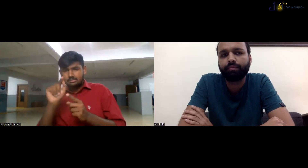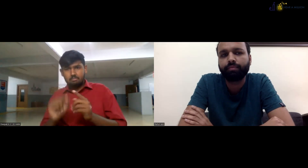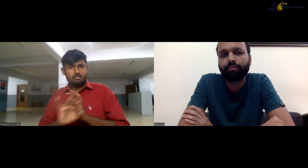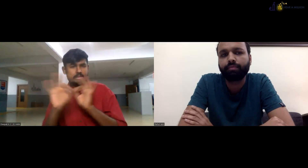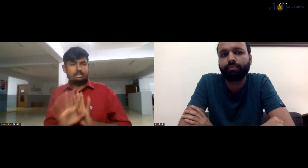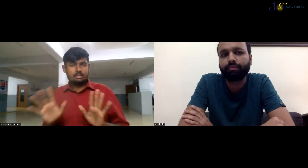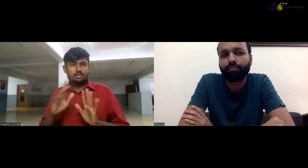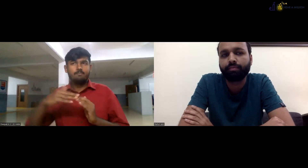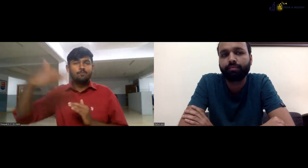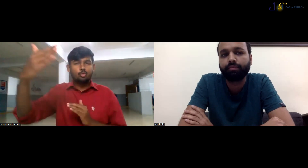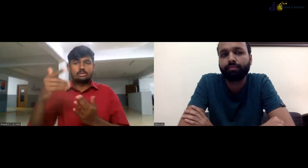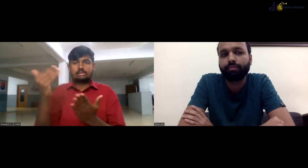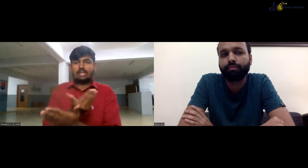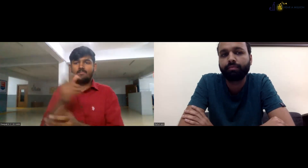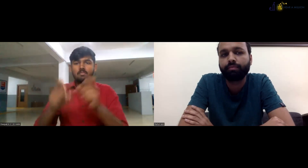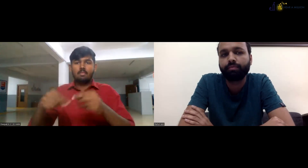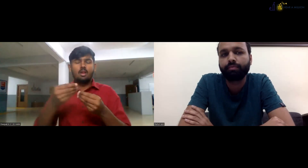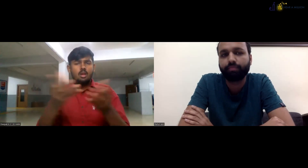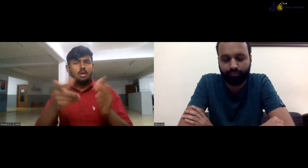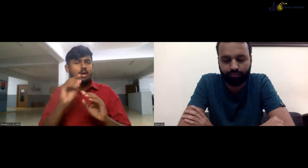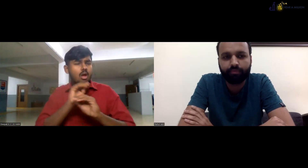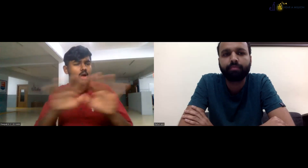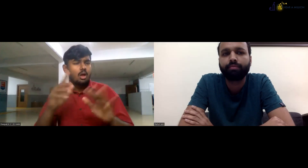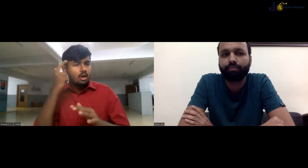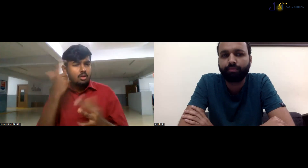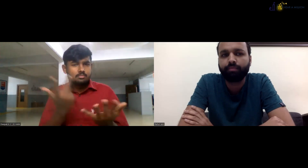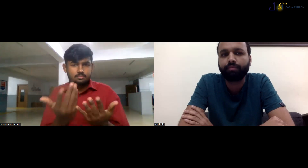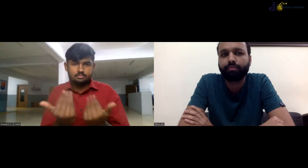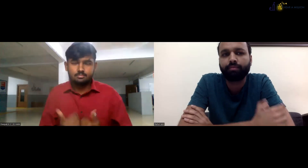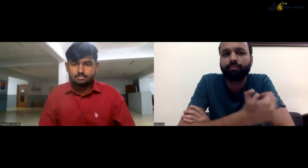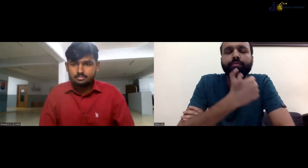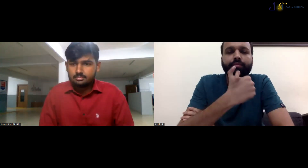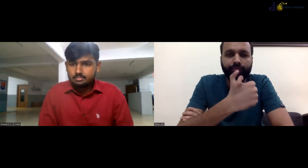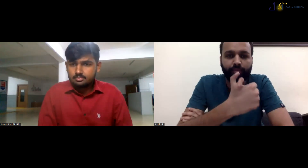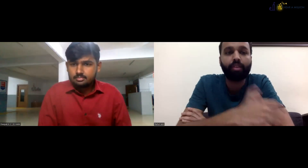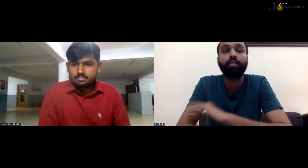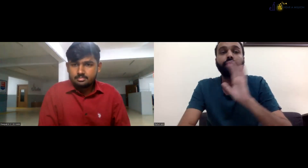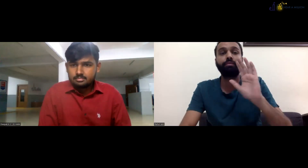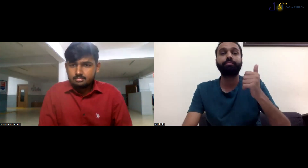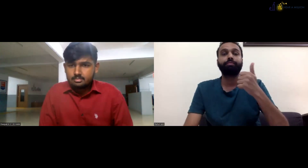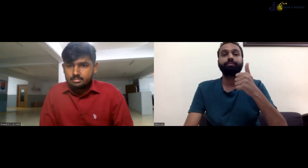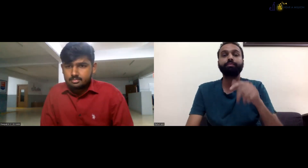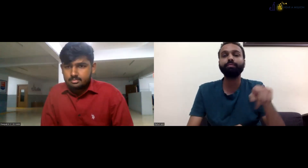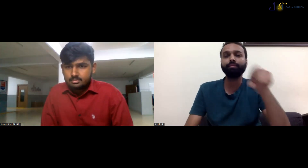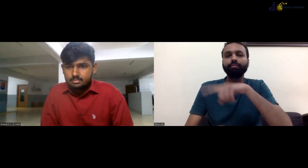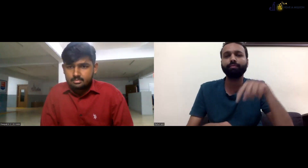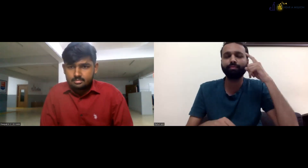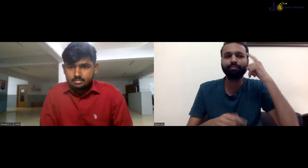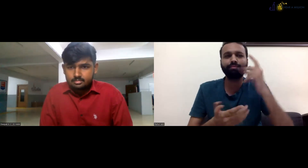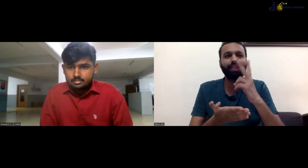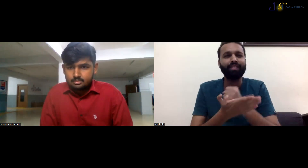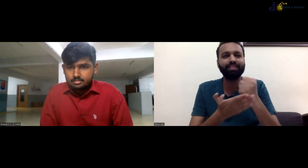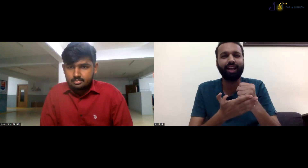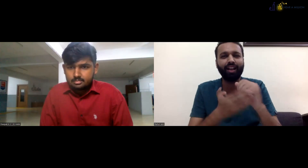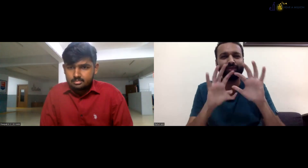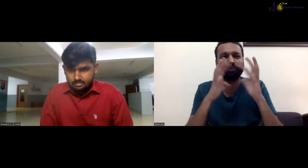you can, let us know? Easy to obtain visa to travel other countries and the requirements to obtain a visa. All right, that's a good